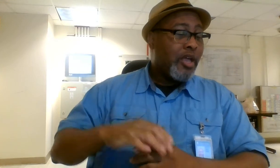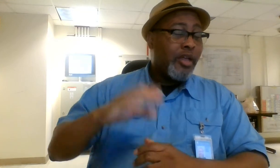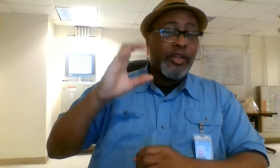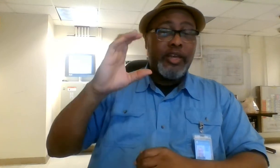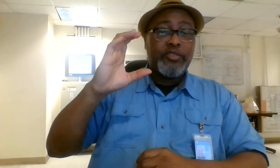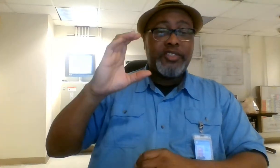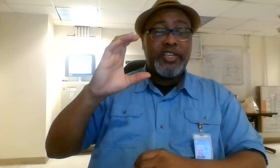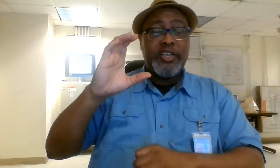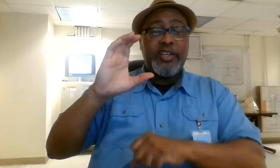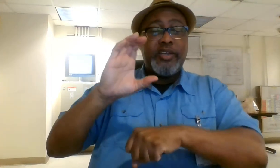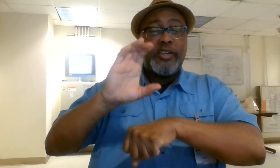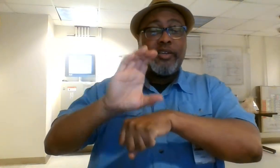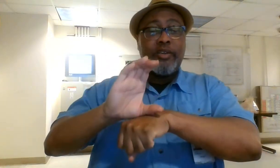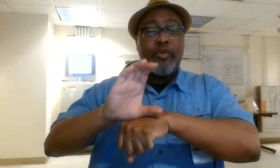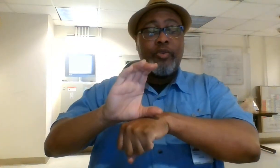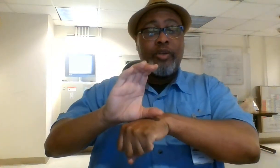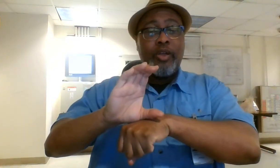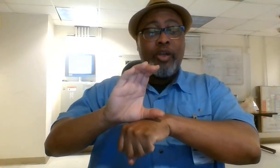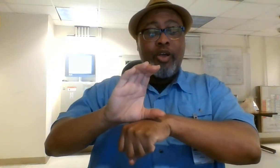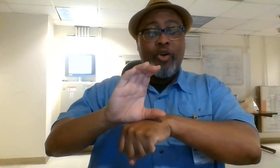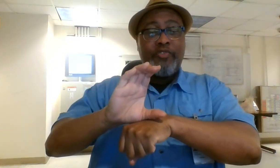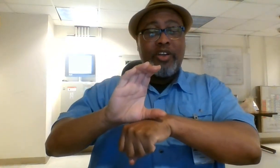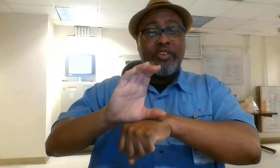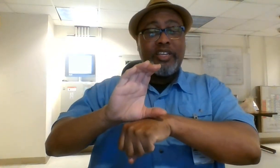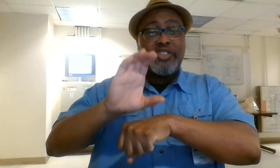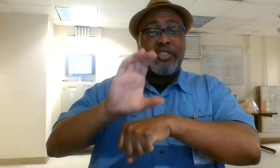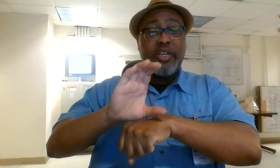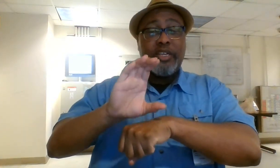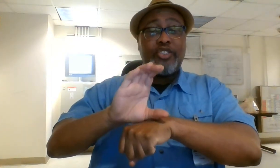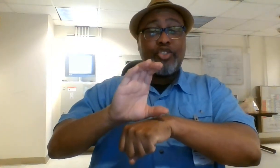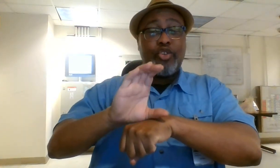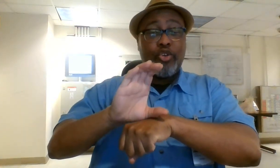The letter C on the foundation is church.